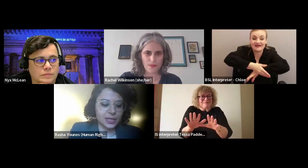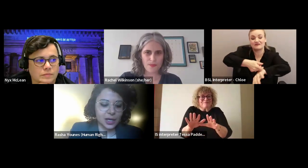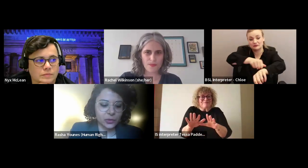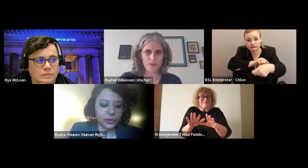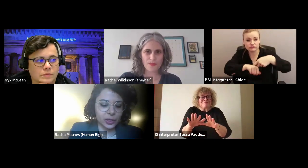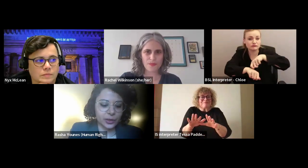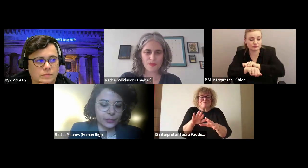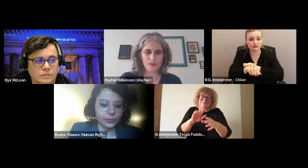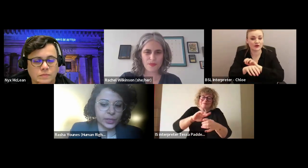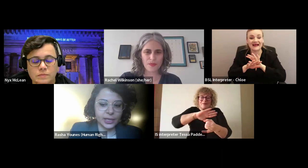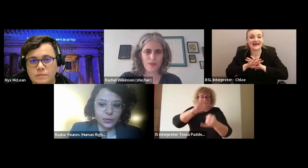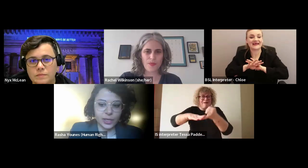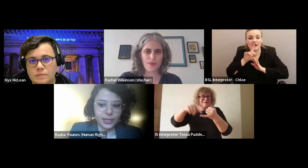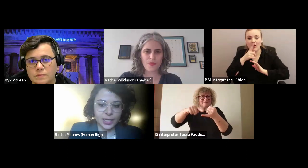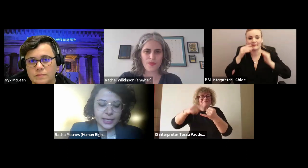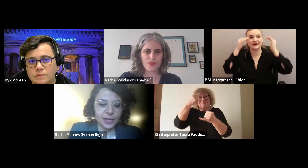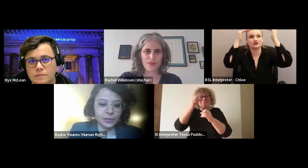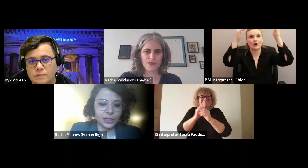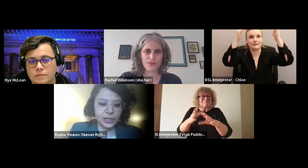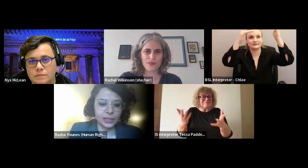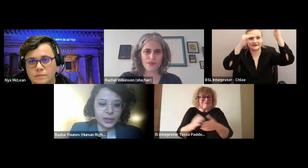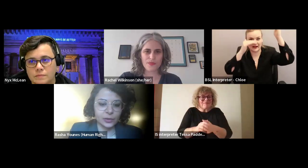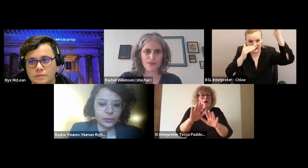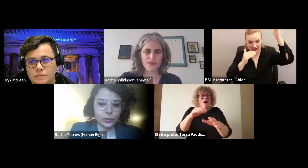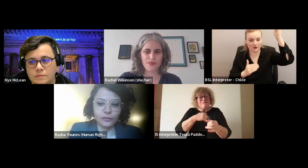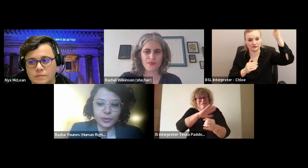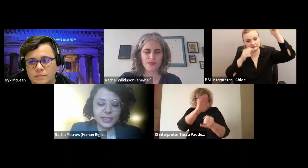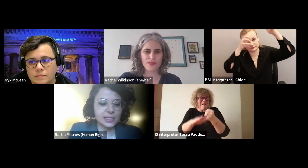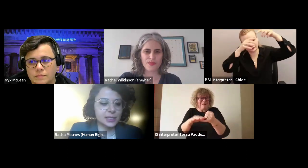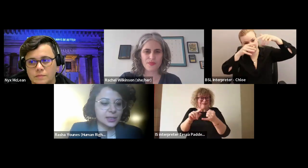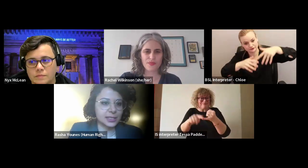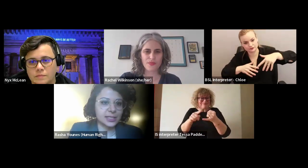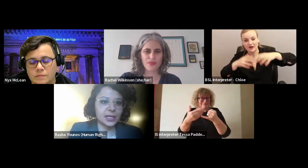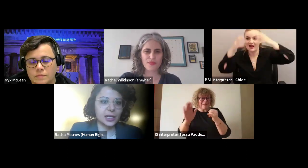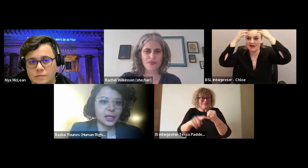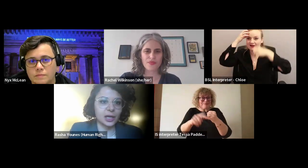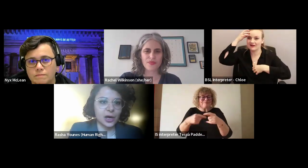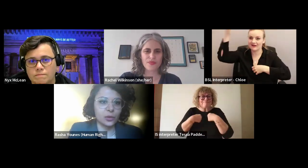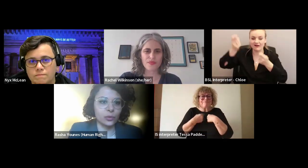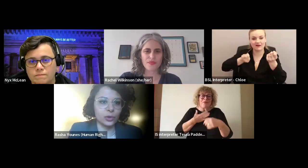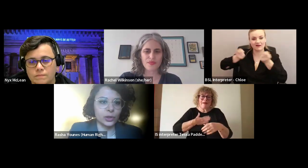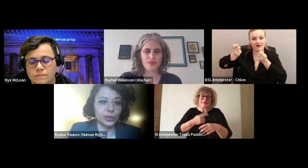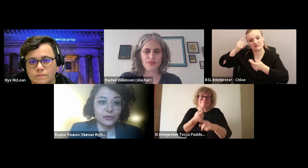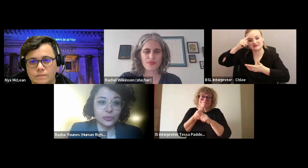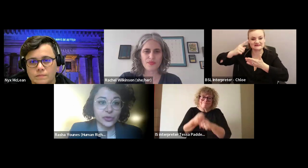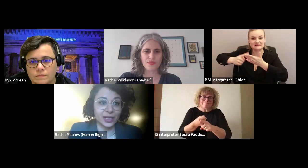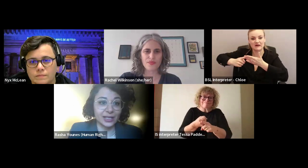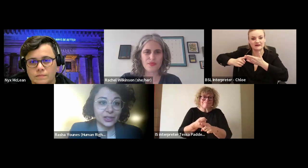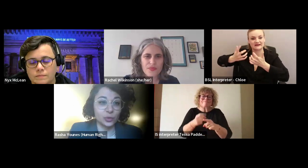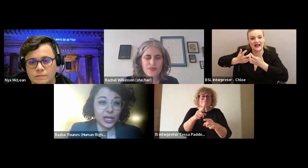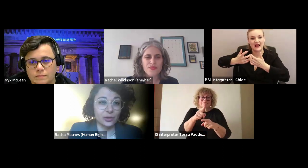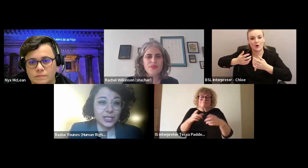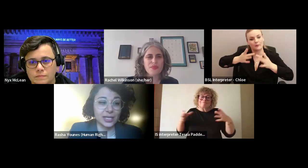be top down in any way. It can't be, governments dictating how platforms